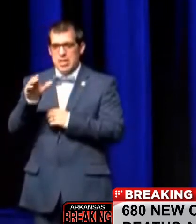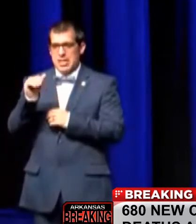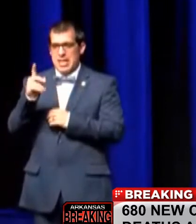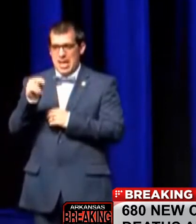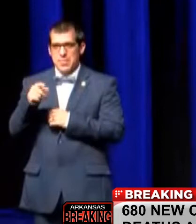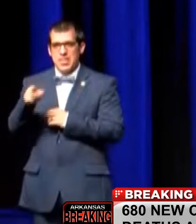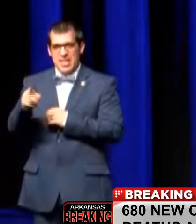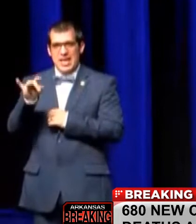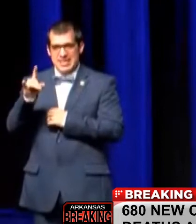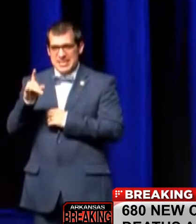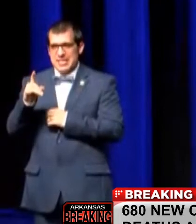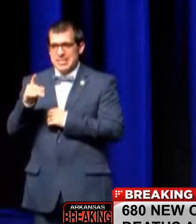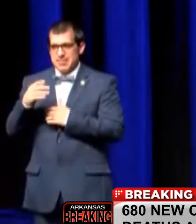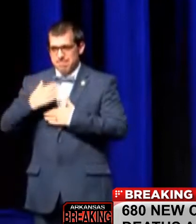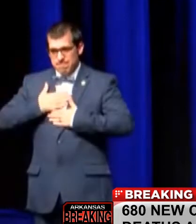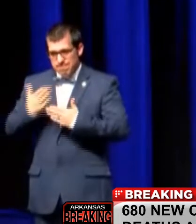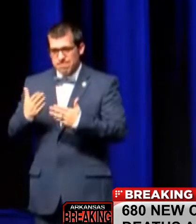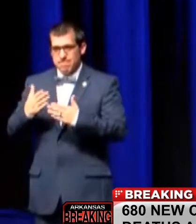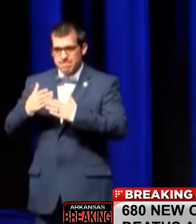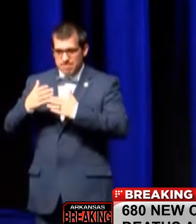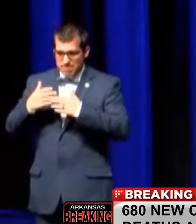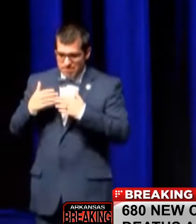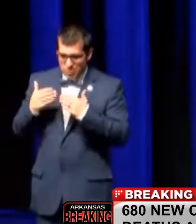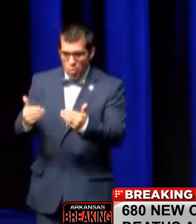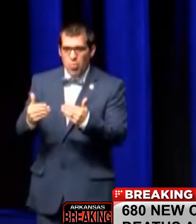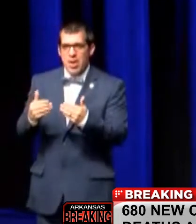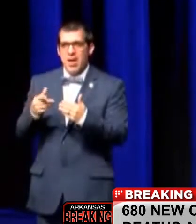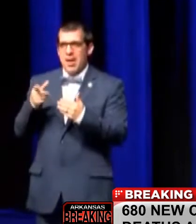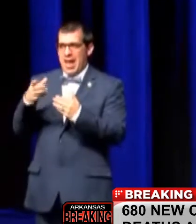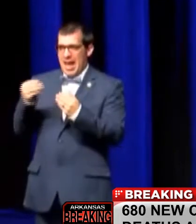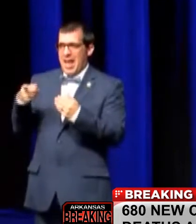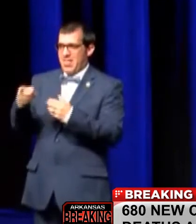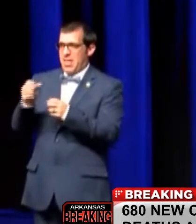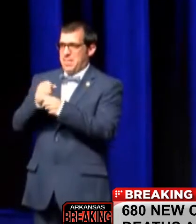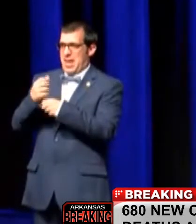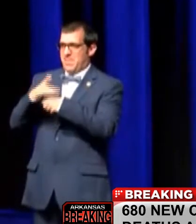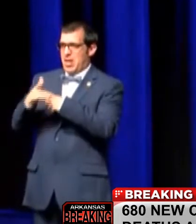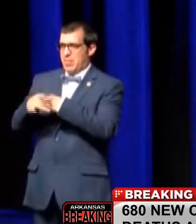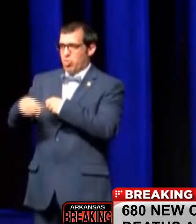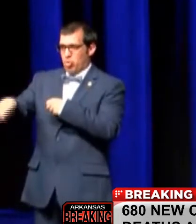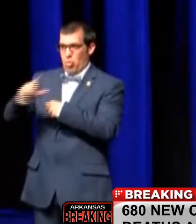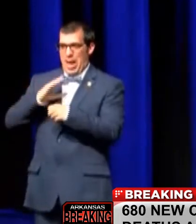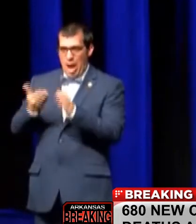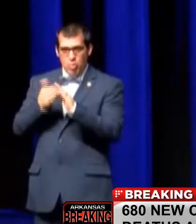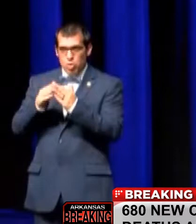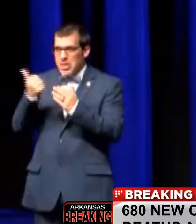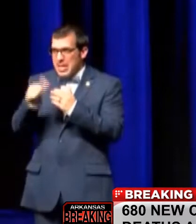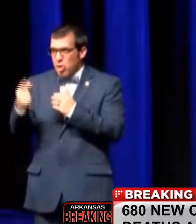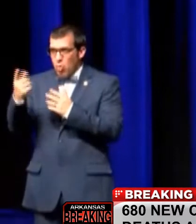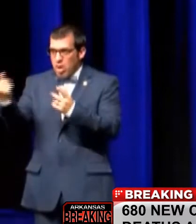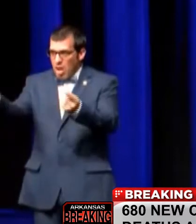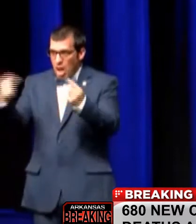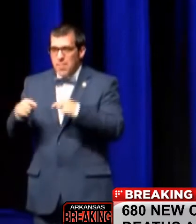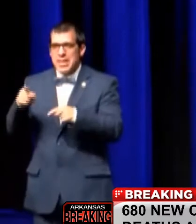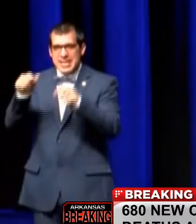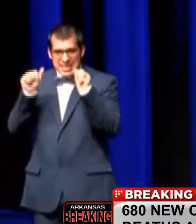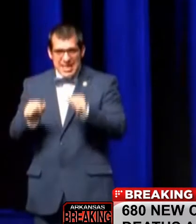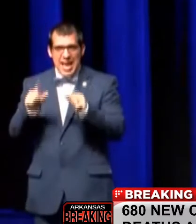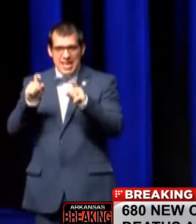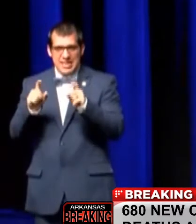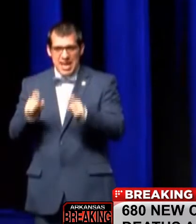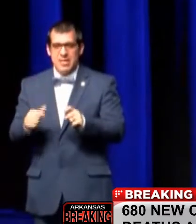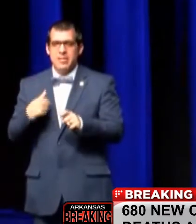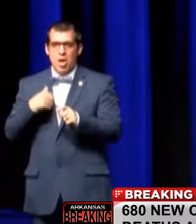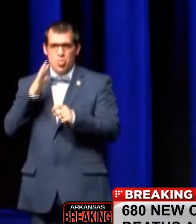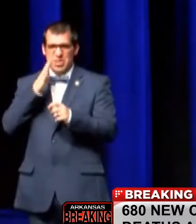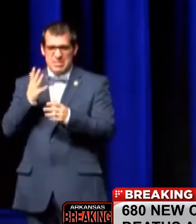stepped forward and made available to our community and anybody who wants to come that they can be tested. And I'll close